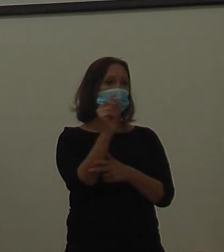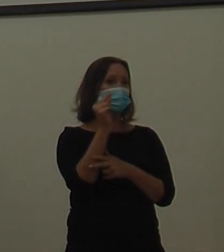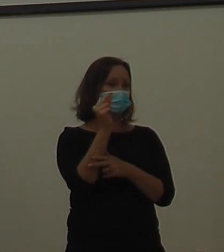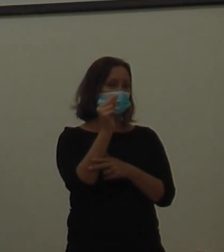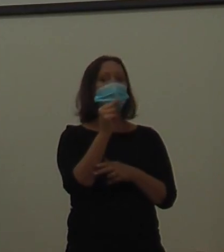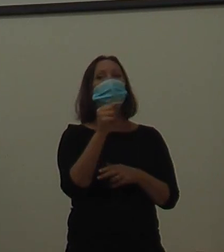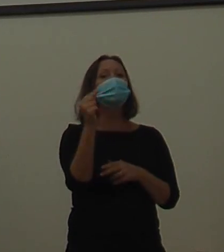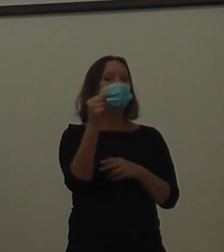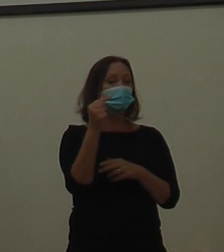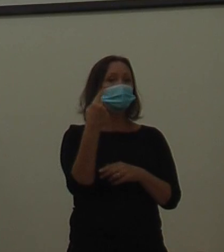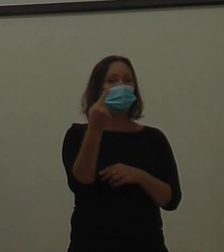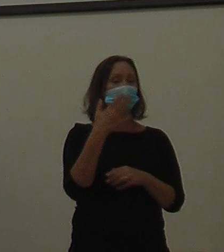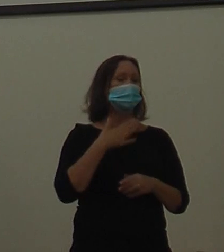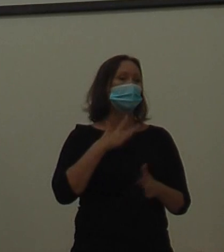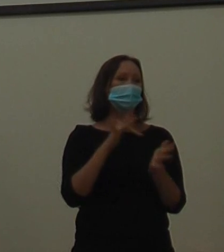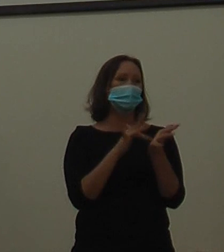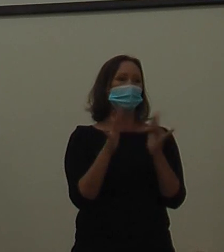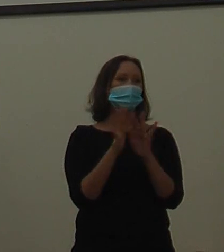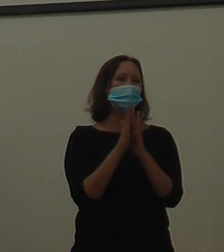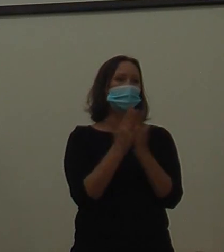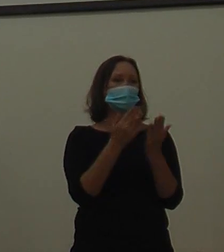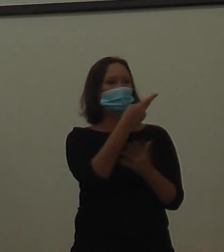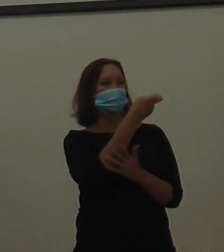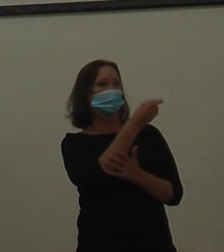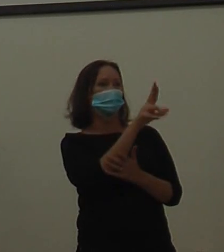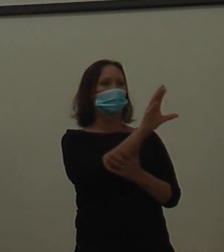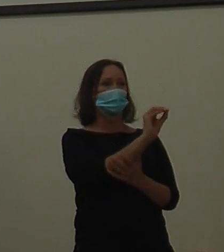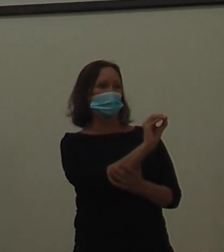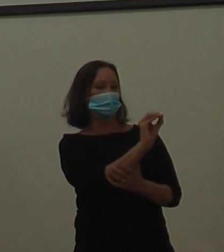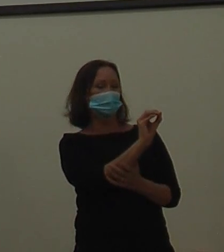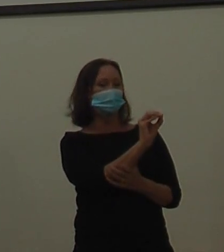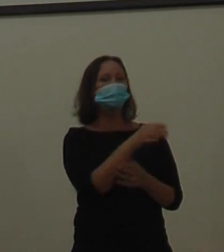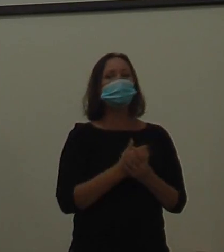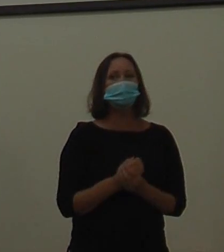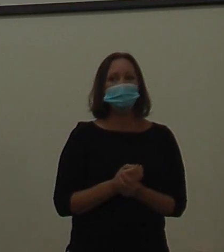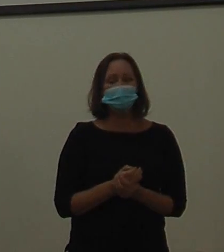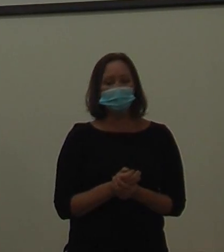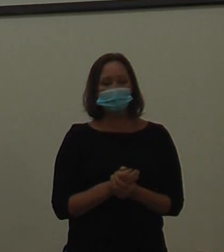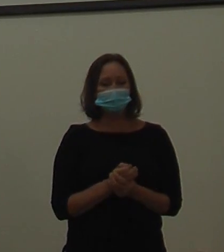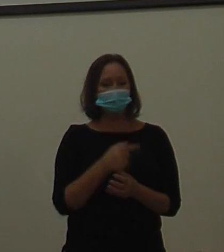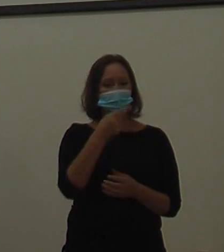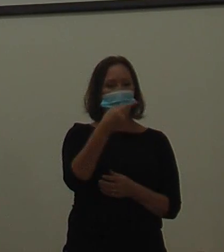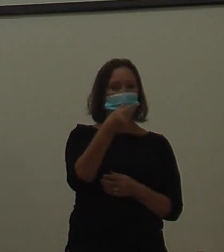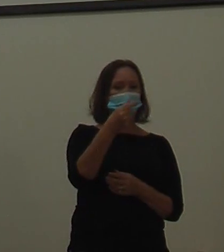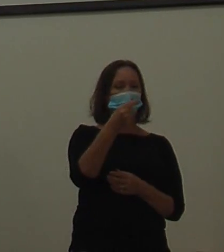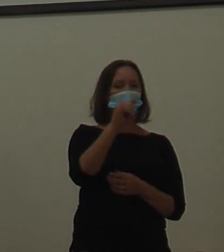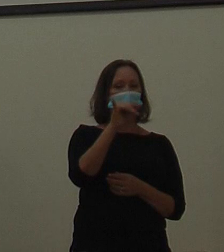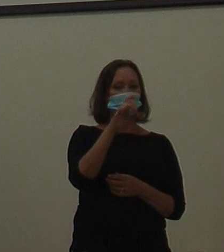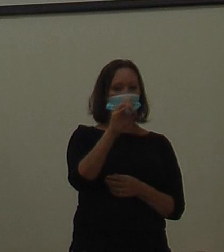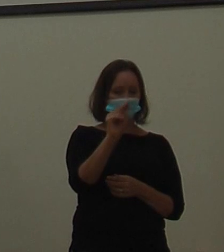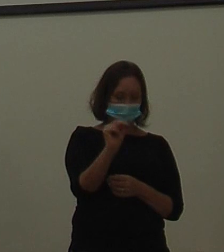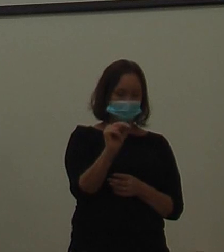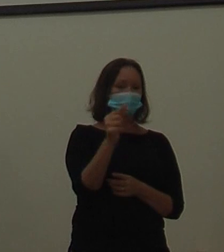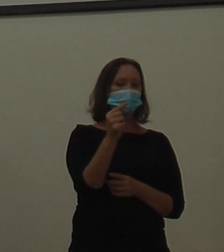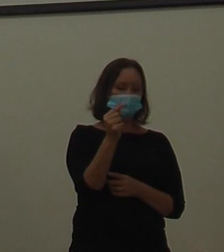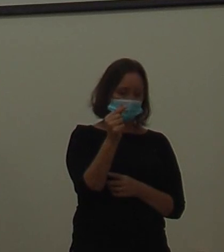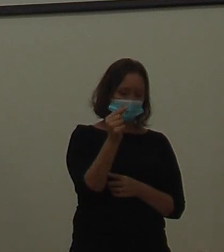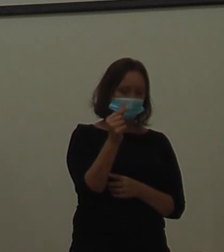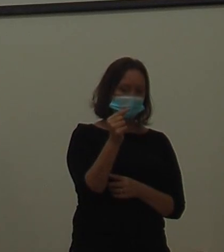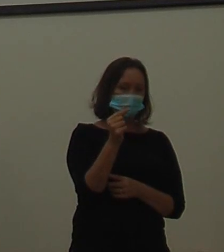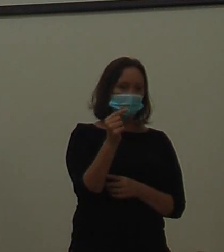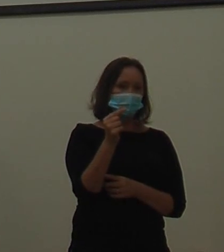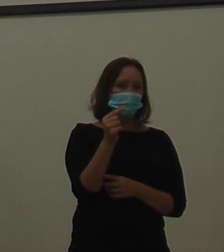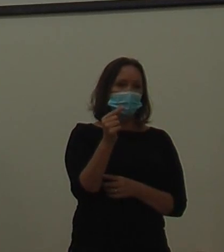Bible heroes. Gideon is what he tells us later is one of the